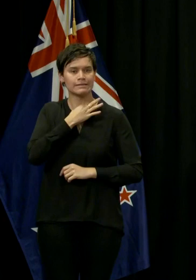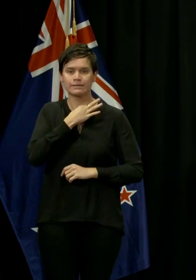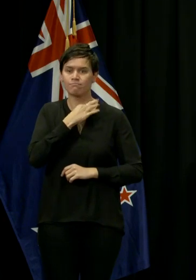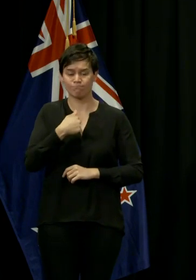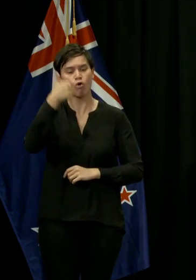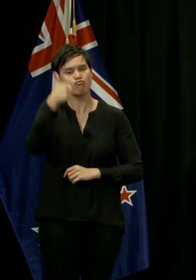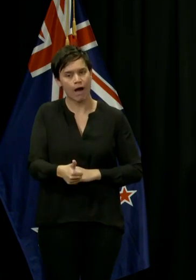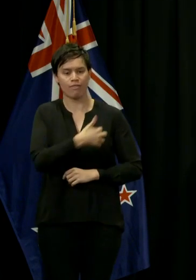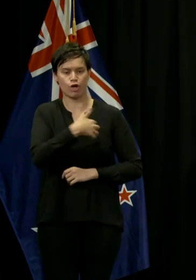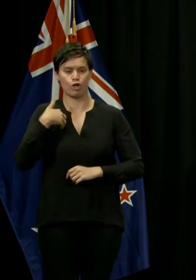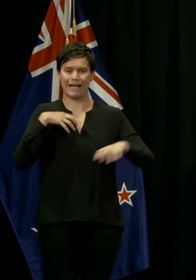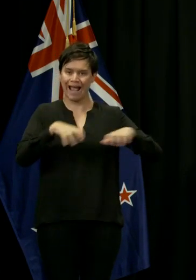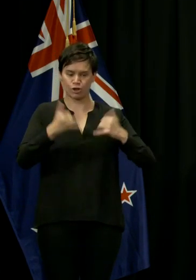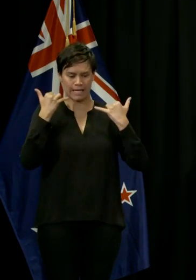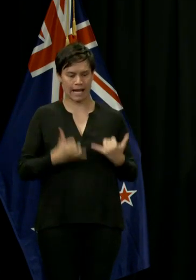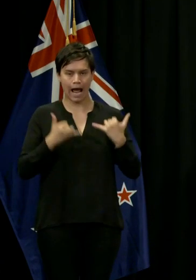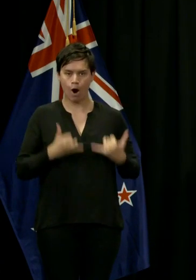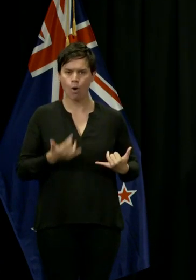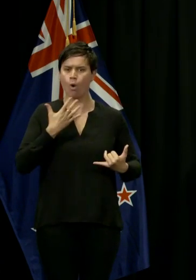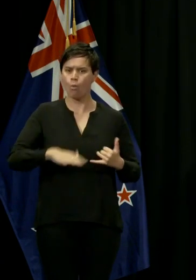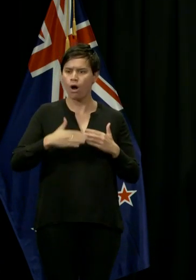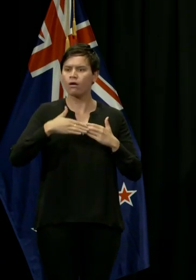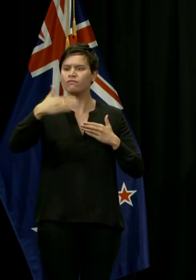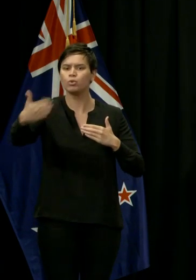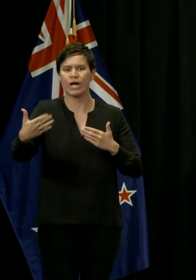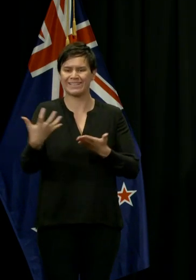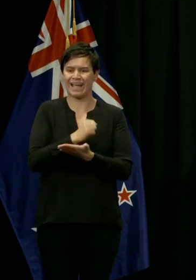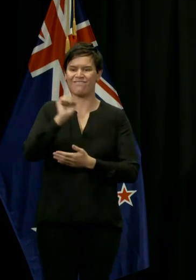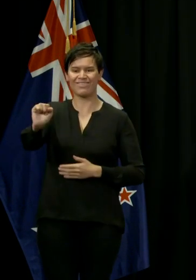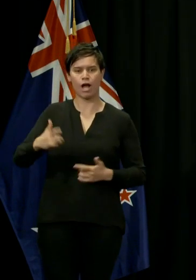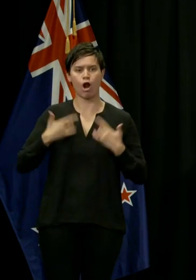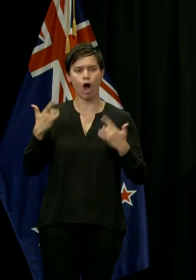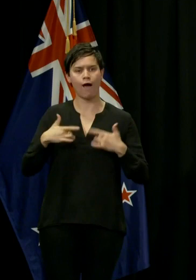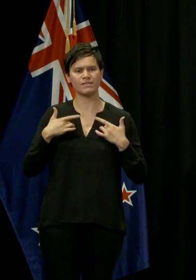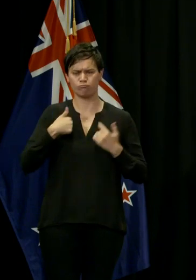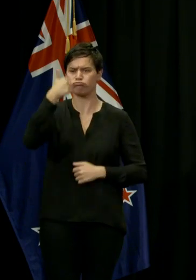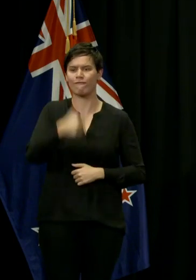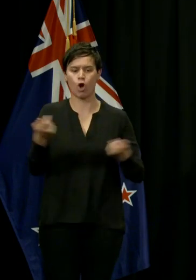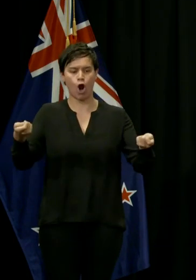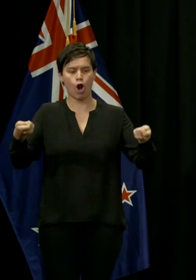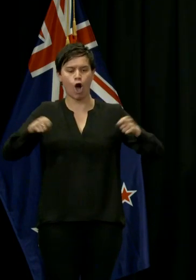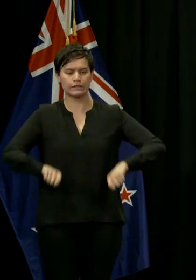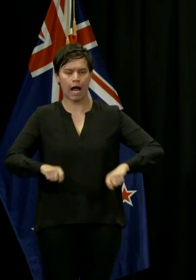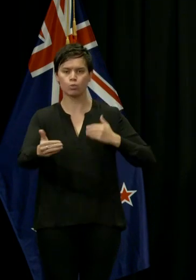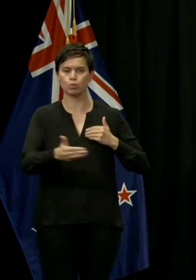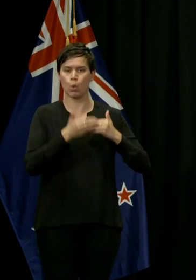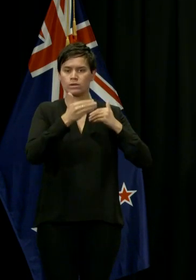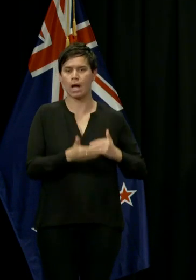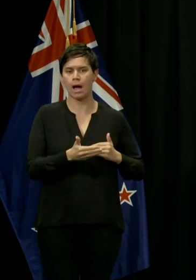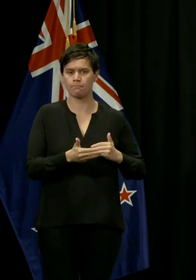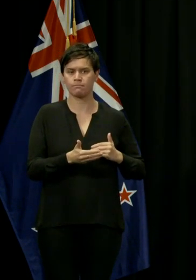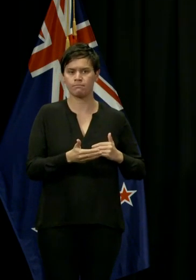this decision now and save those lives and be in lockdown for a shorter period than